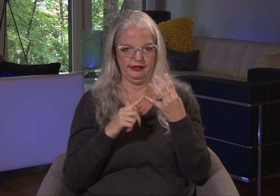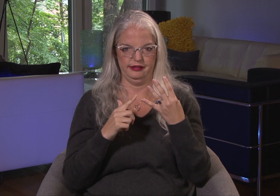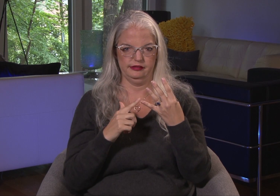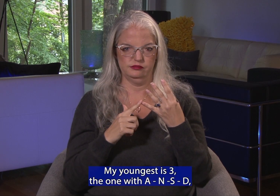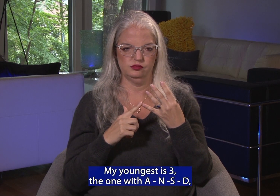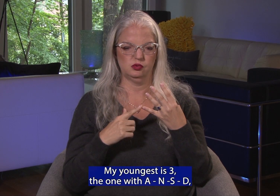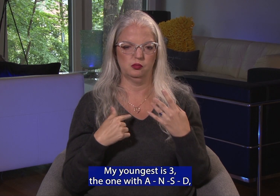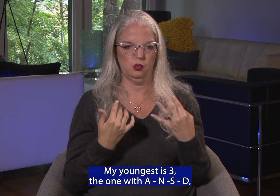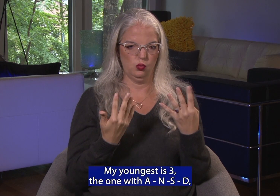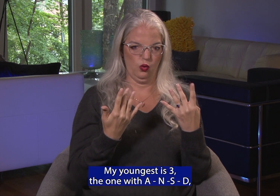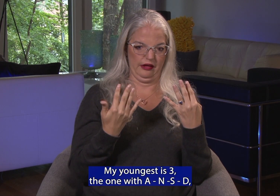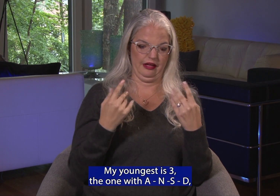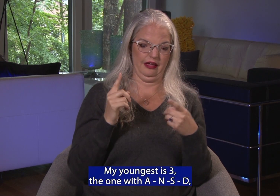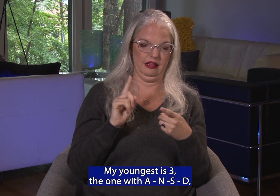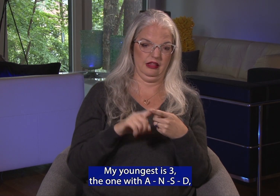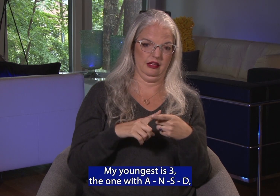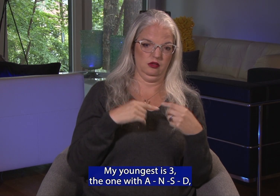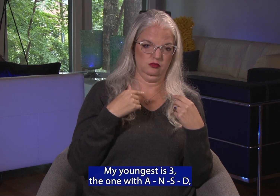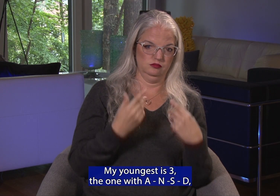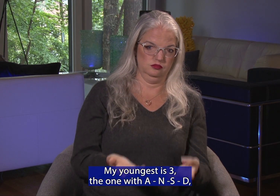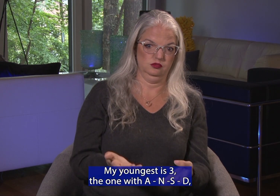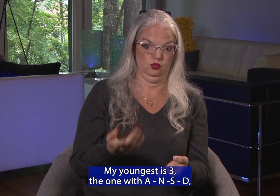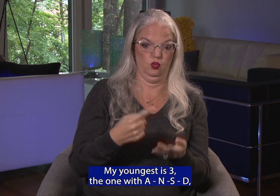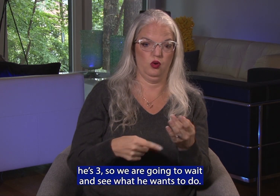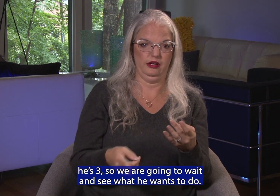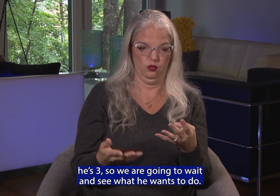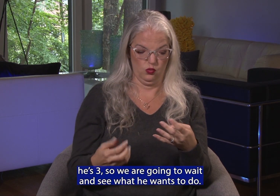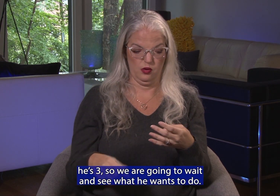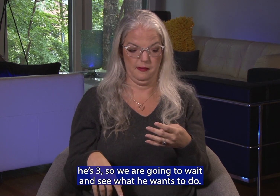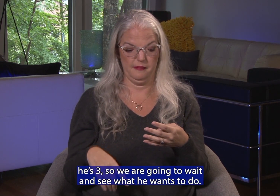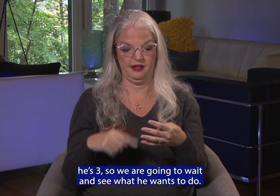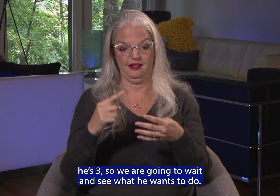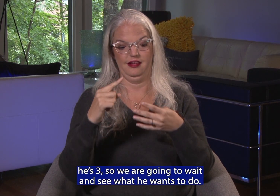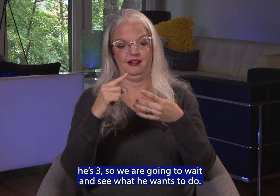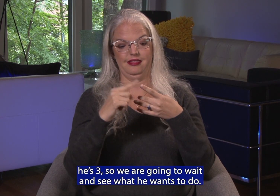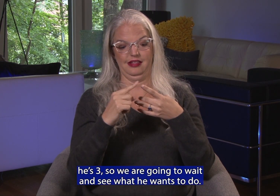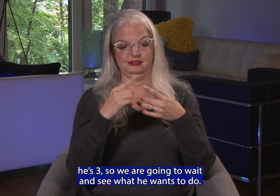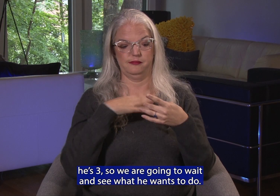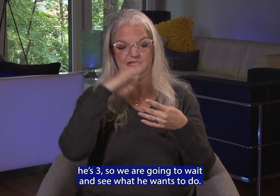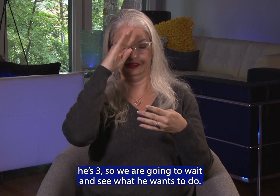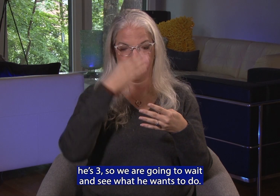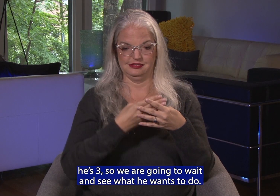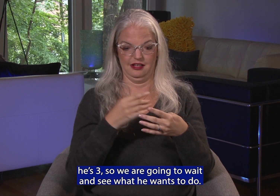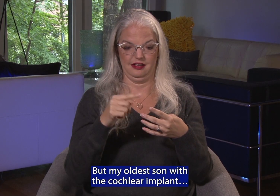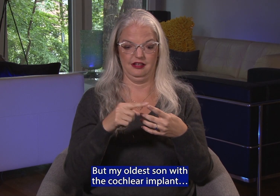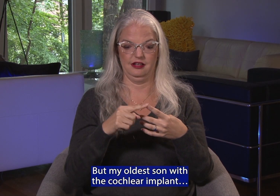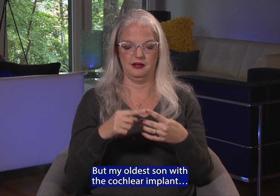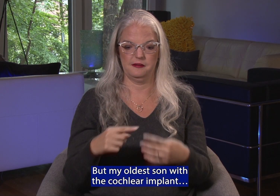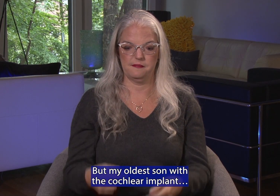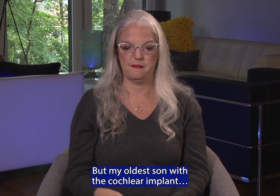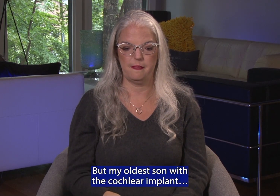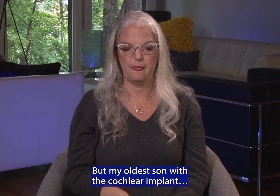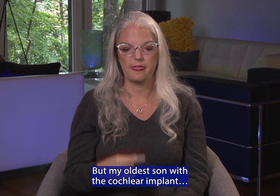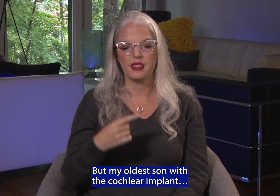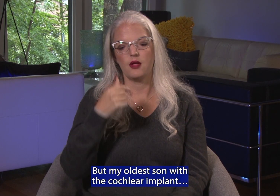My youngest is 3, the one with ANSD. He's 3, so we're going to wait and see what he wants to do. But my oldest son with the cochlear